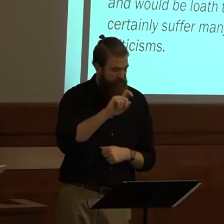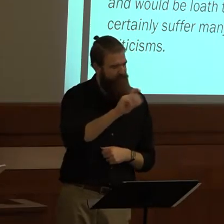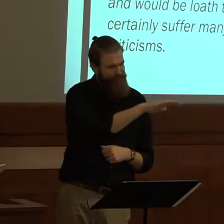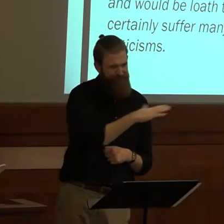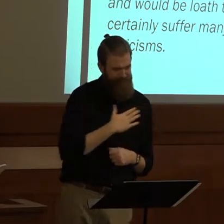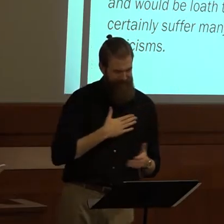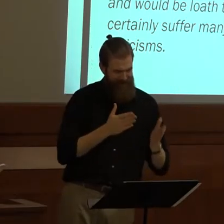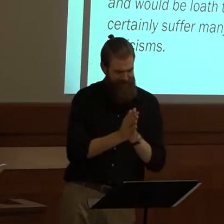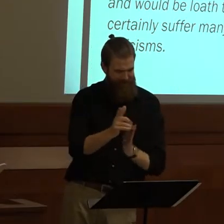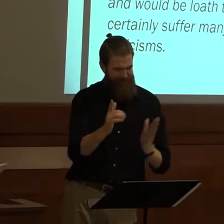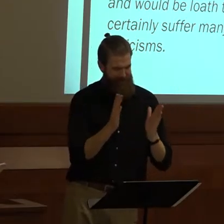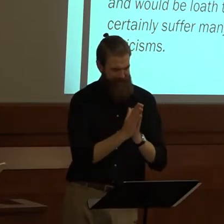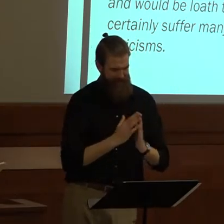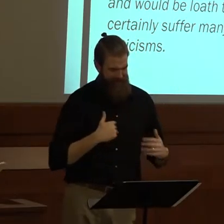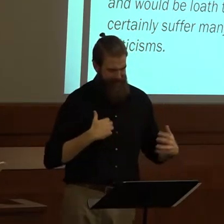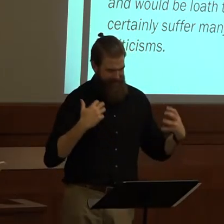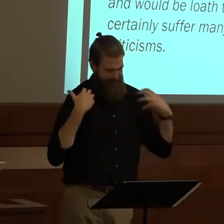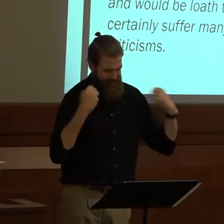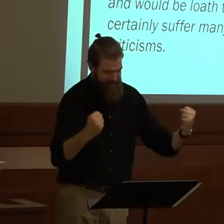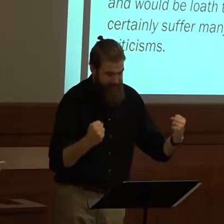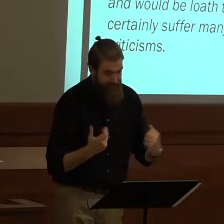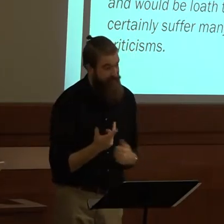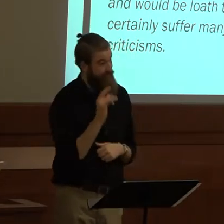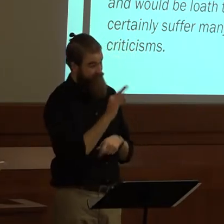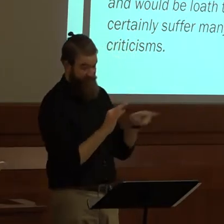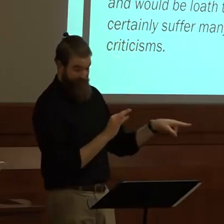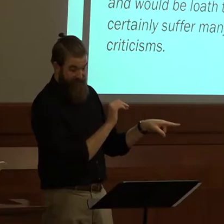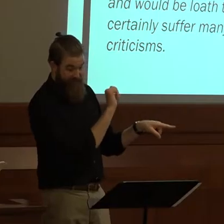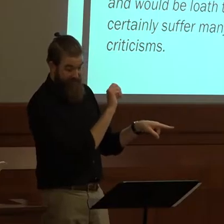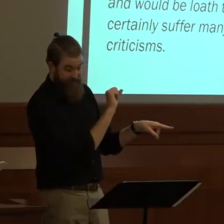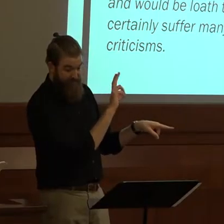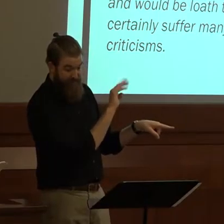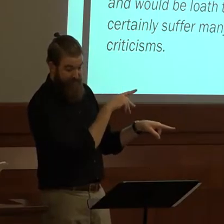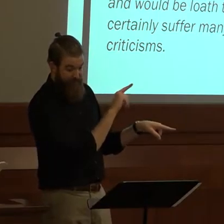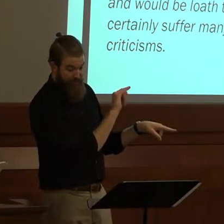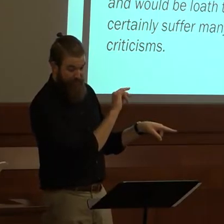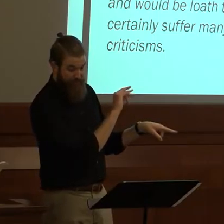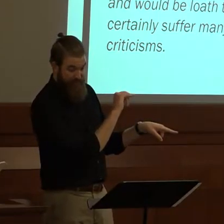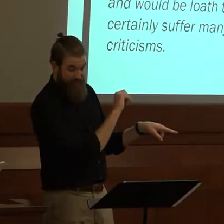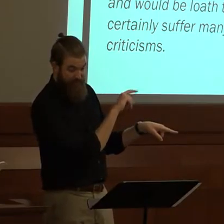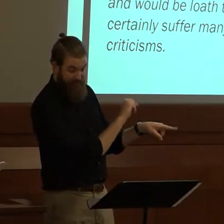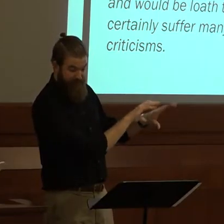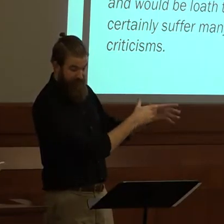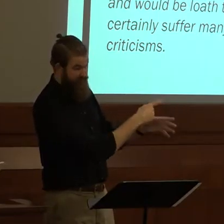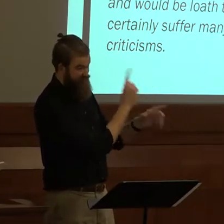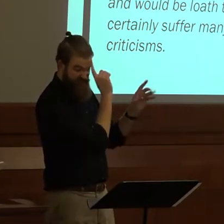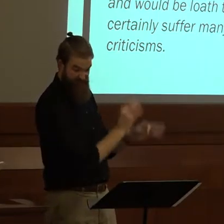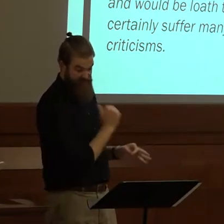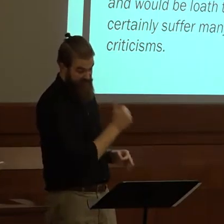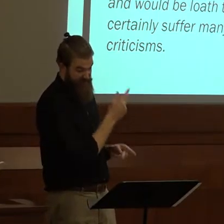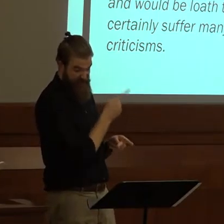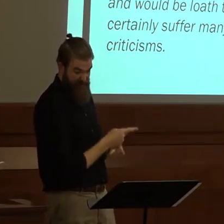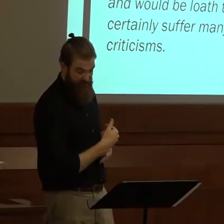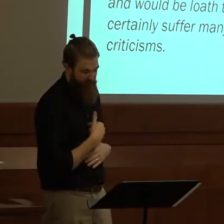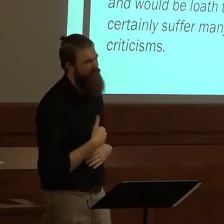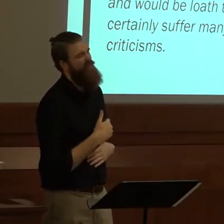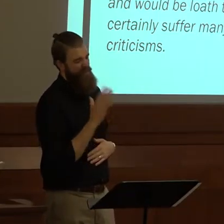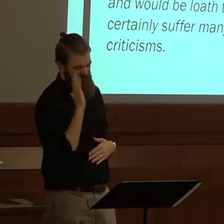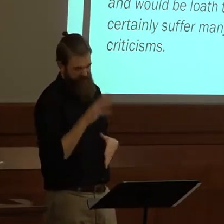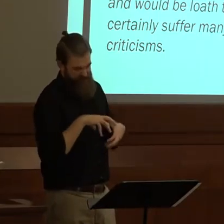1913, his case was examined in Nice, where he made such a good impression that the bishop, Monsignor Chapon, sent him